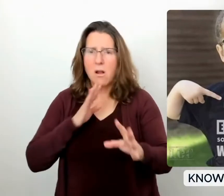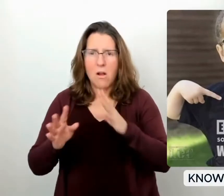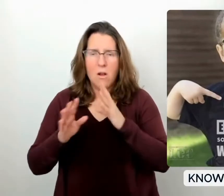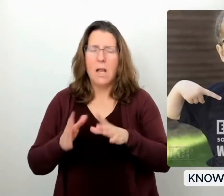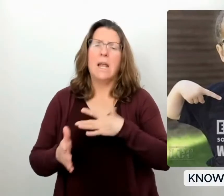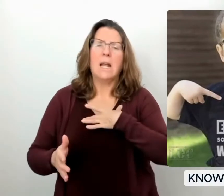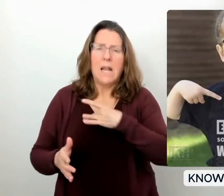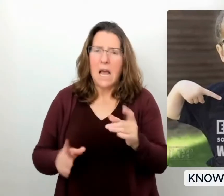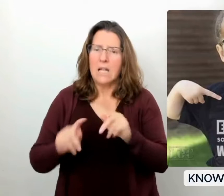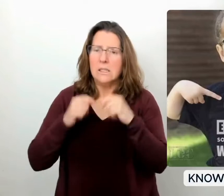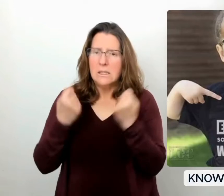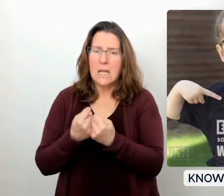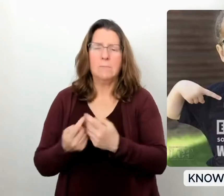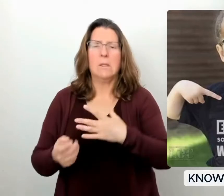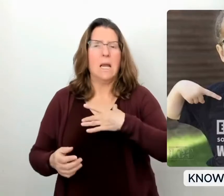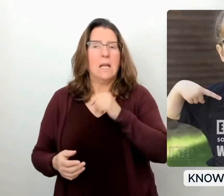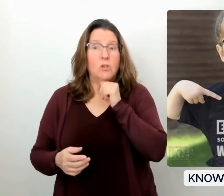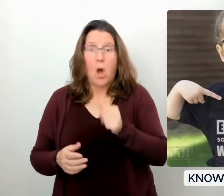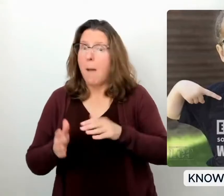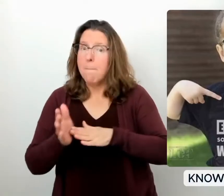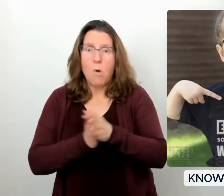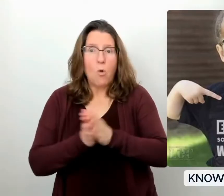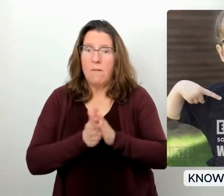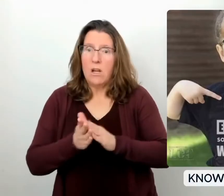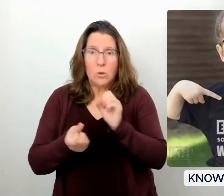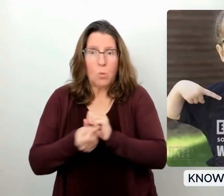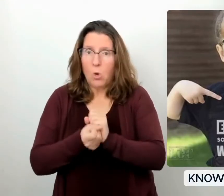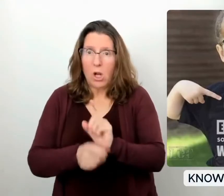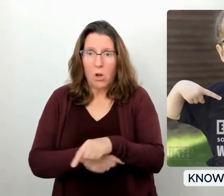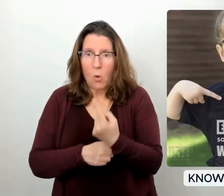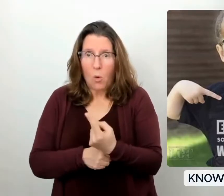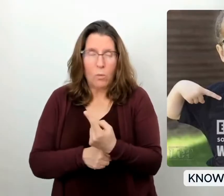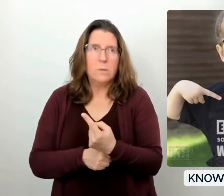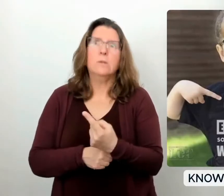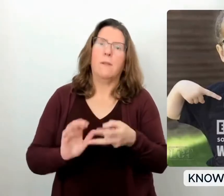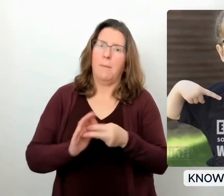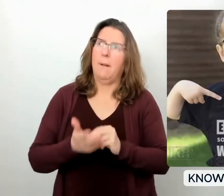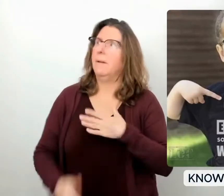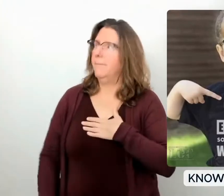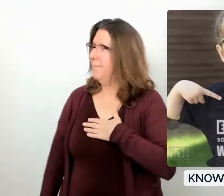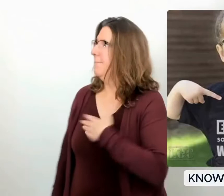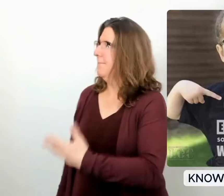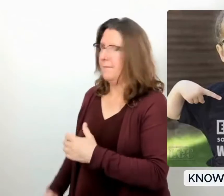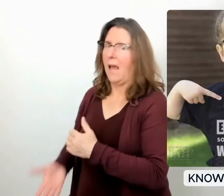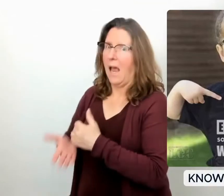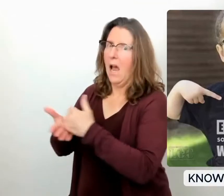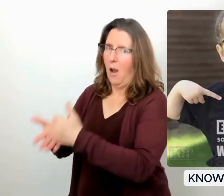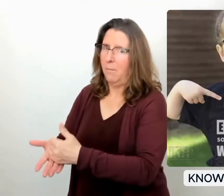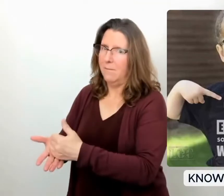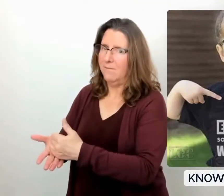engage with other people. He enjoys working in teams. He is not motivated to complete tasks on his own. So then I have